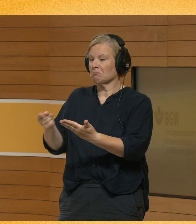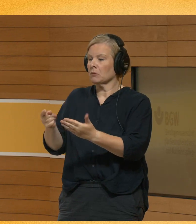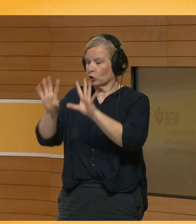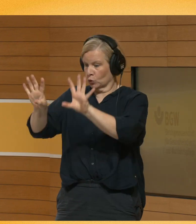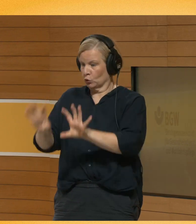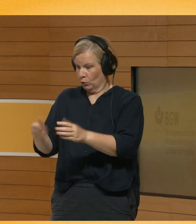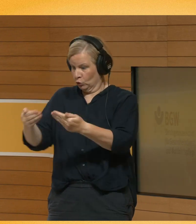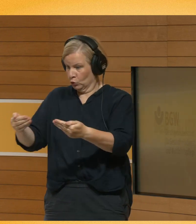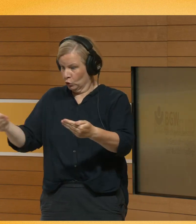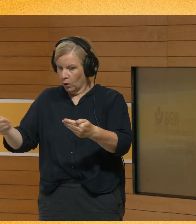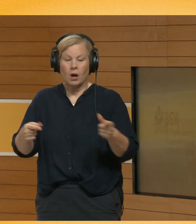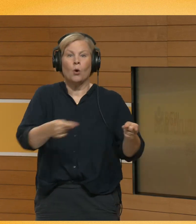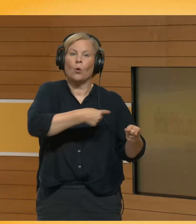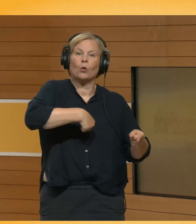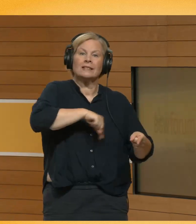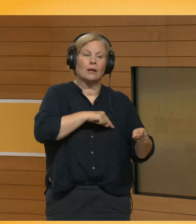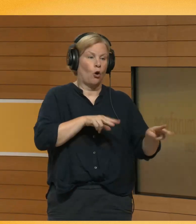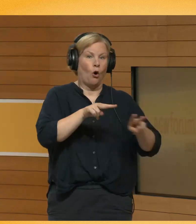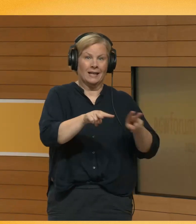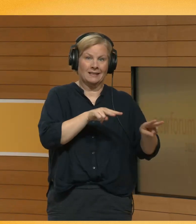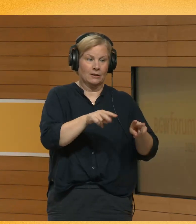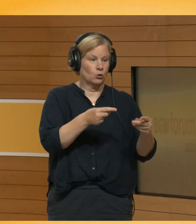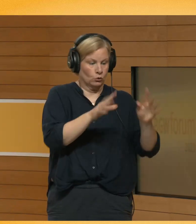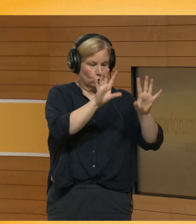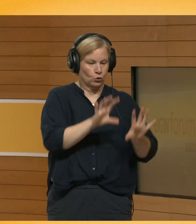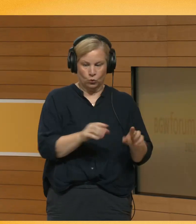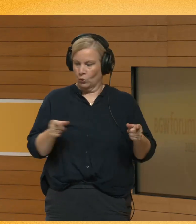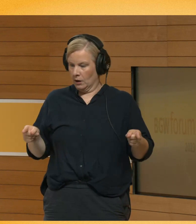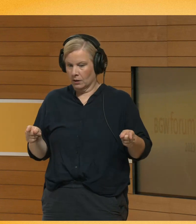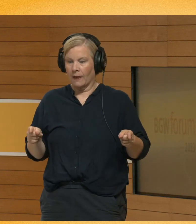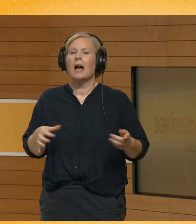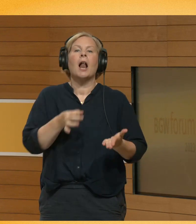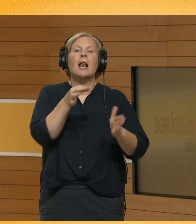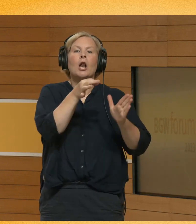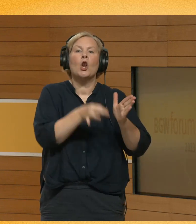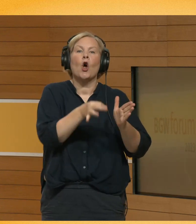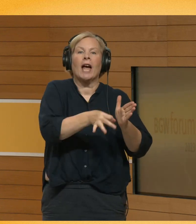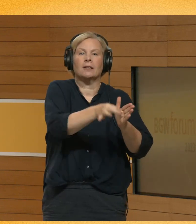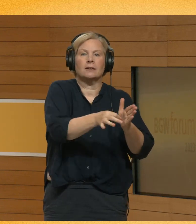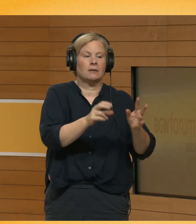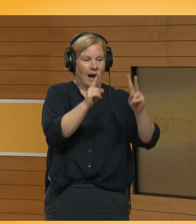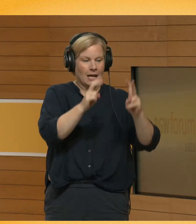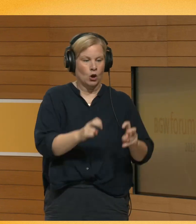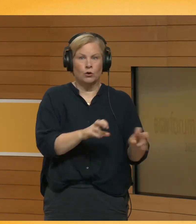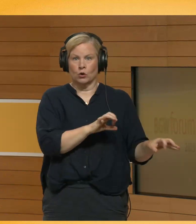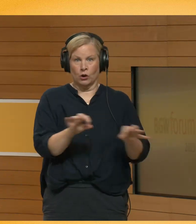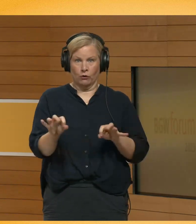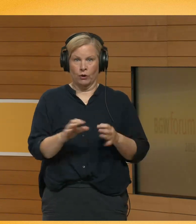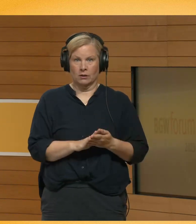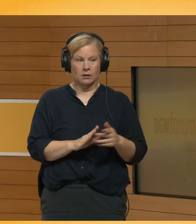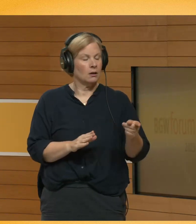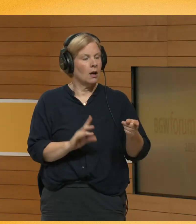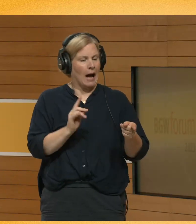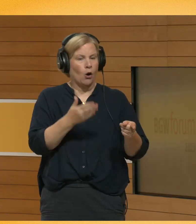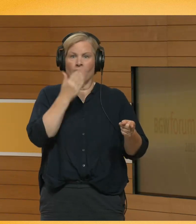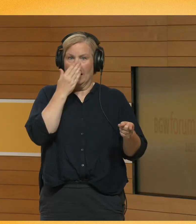gaps that you're noticing. You're also noticing the good things about the organisation. So it became very clear that there's